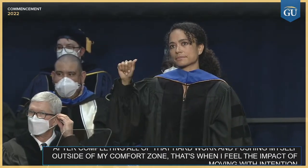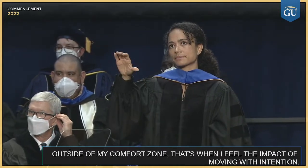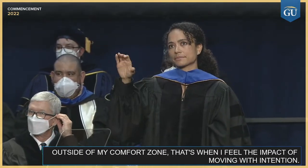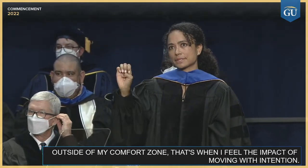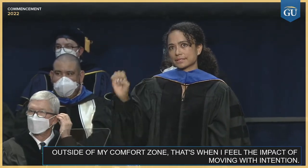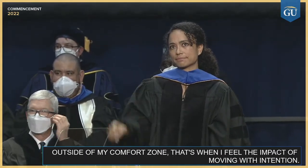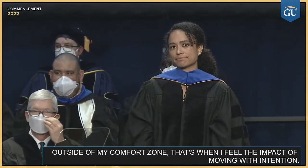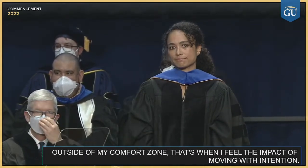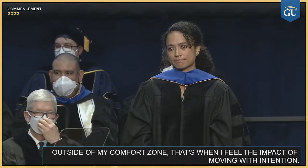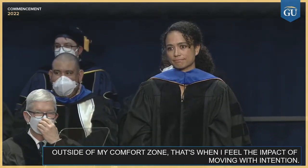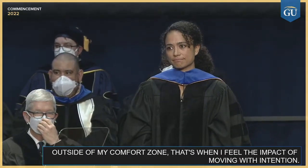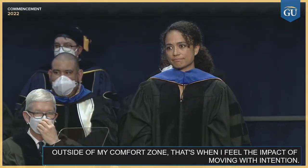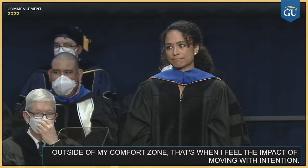I've found my pace.